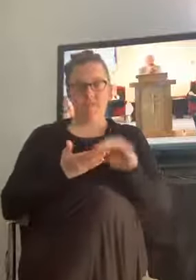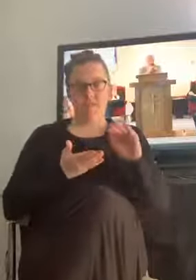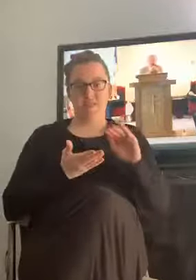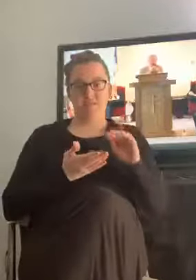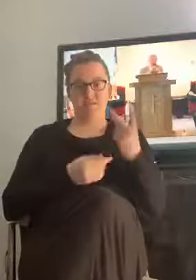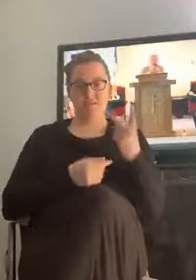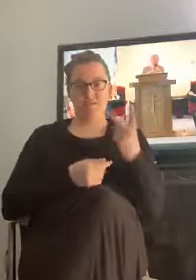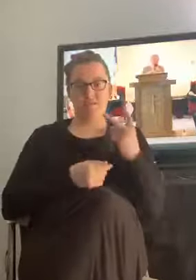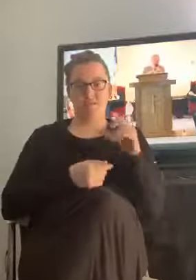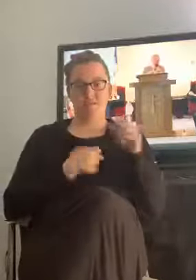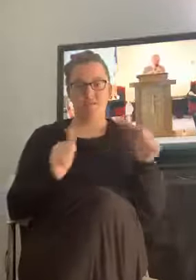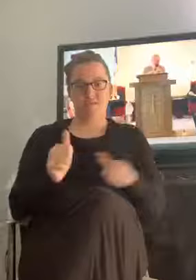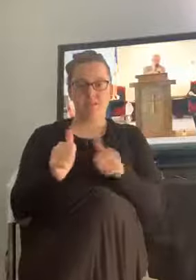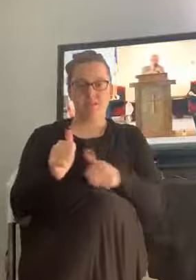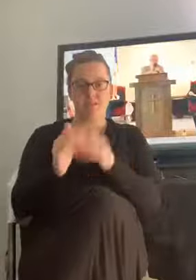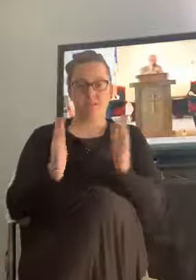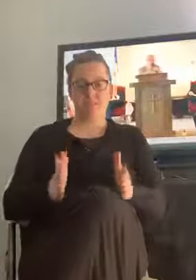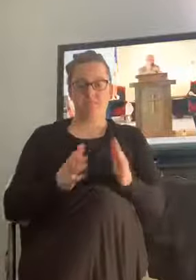Yes.